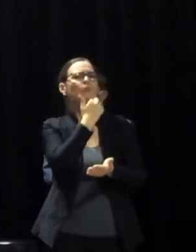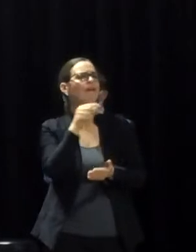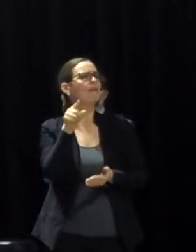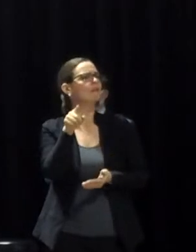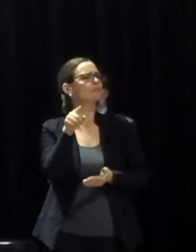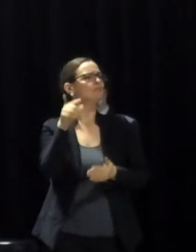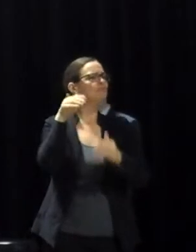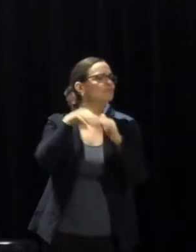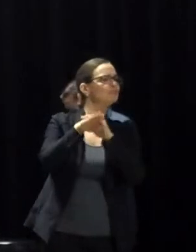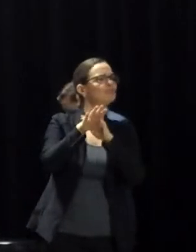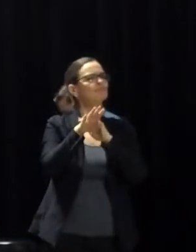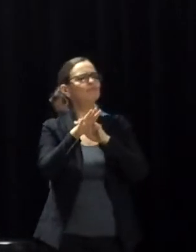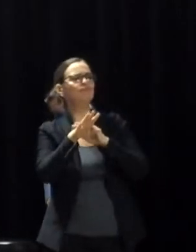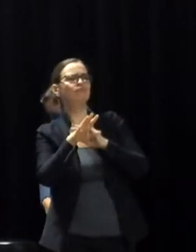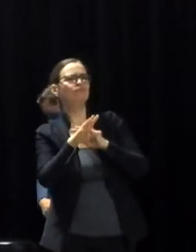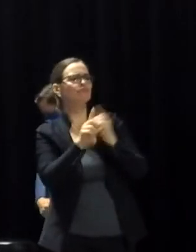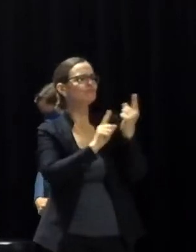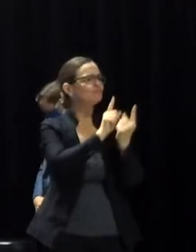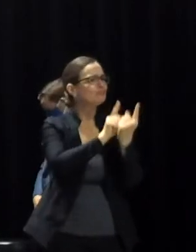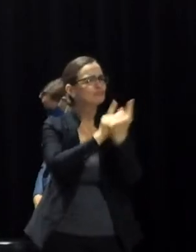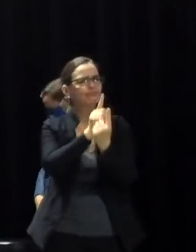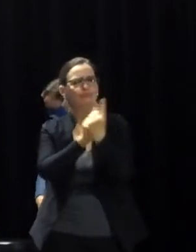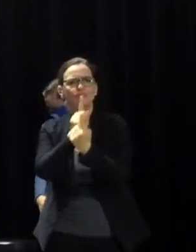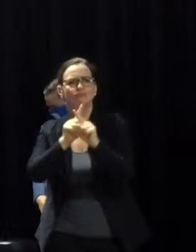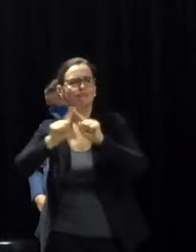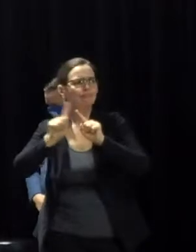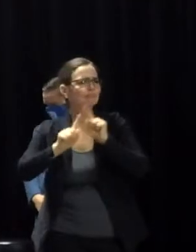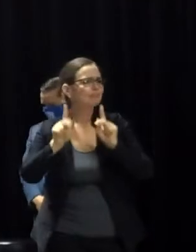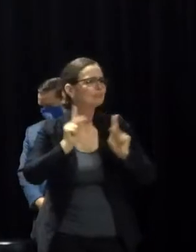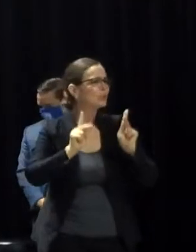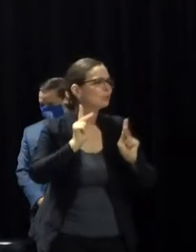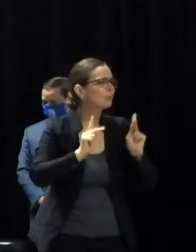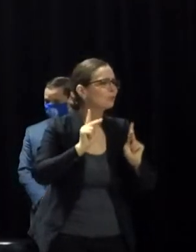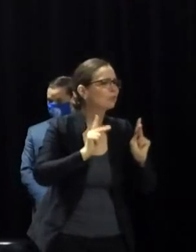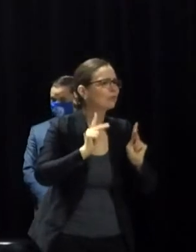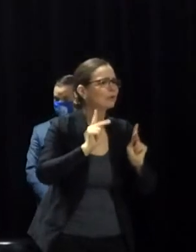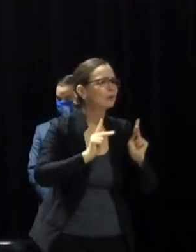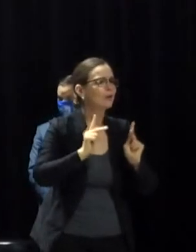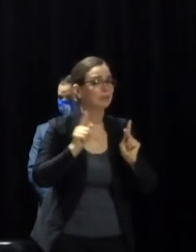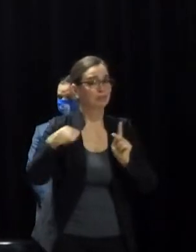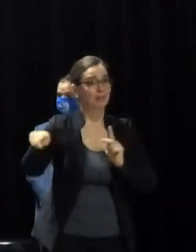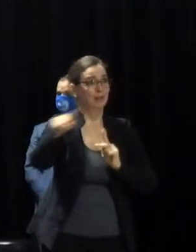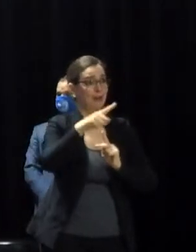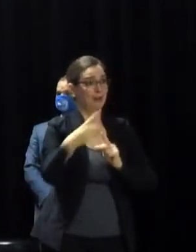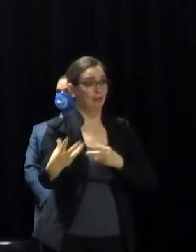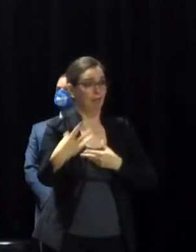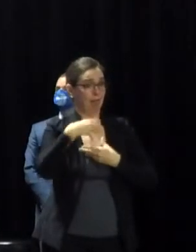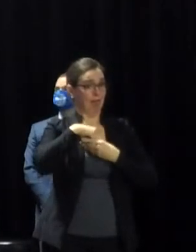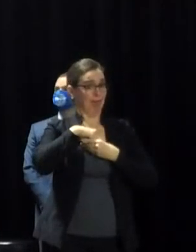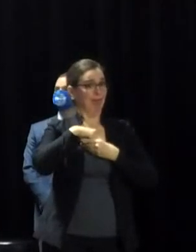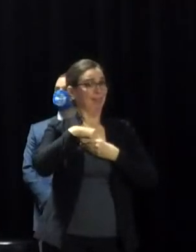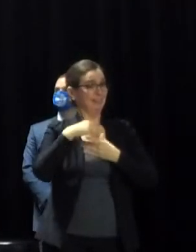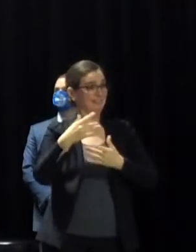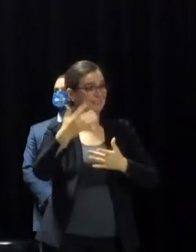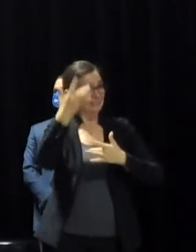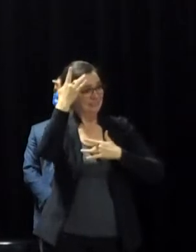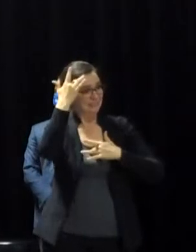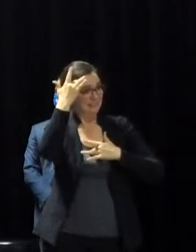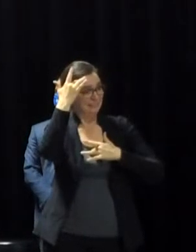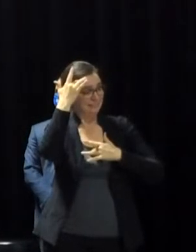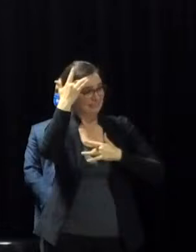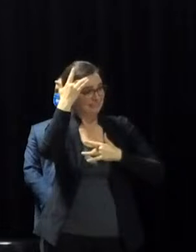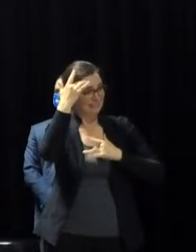people. Their incubation period was about around the same time. So they are coming from all different